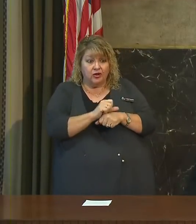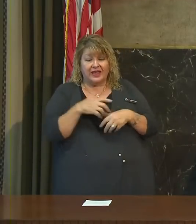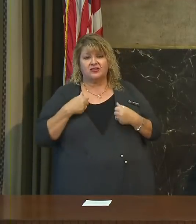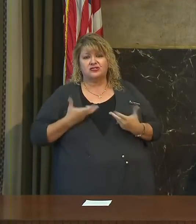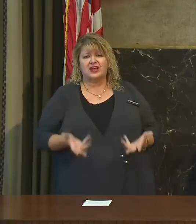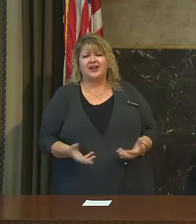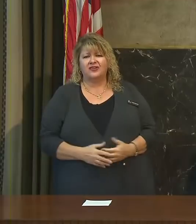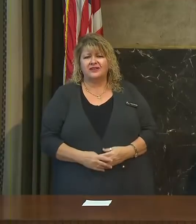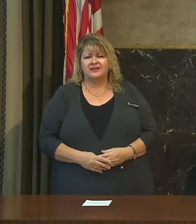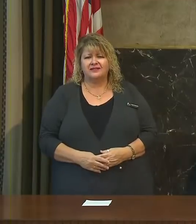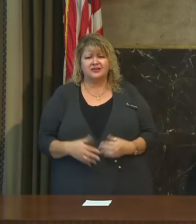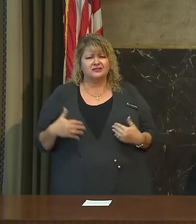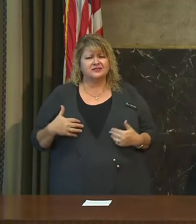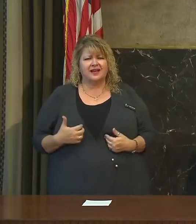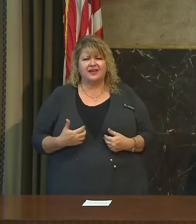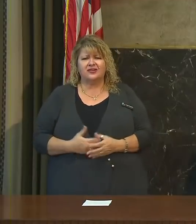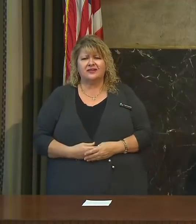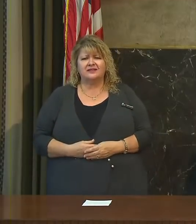Do it for them too.